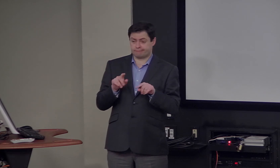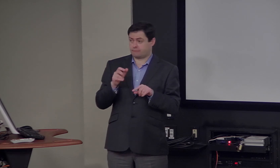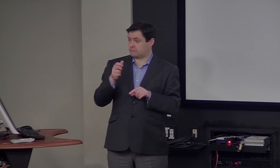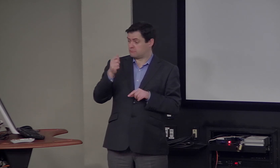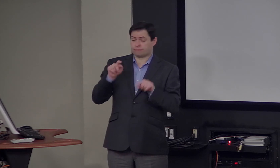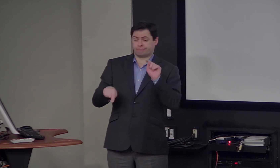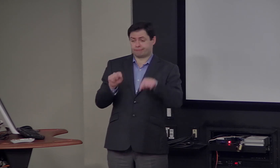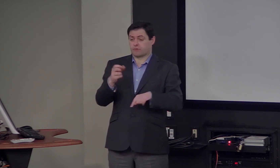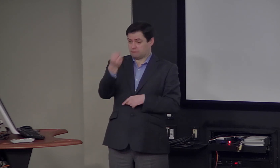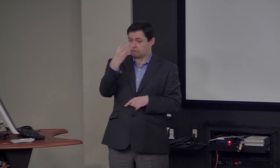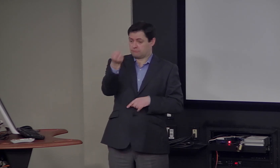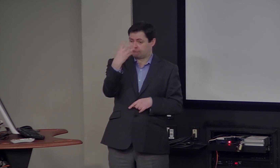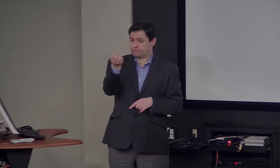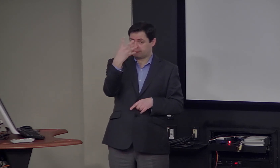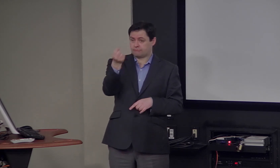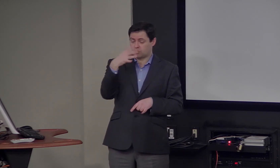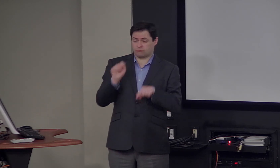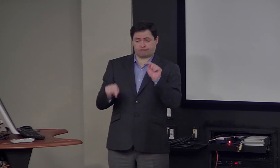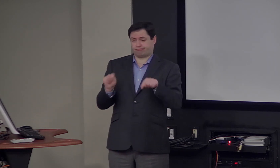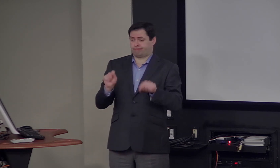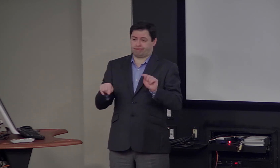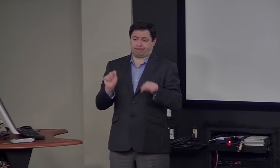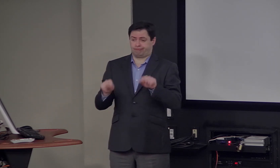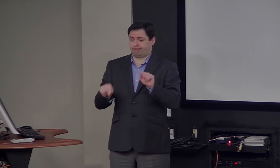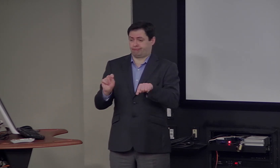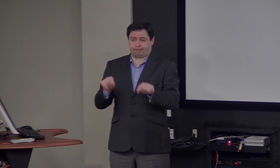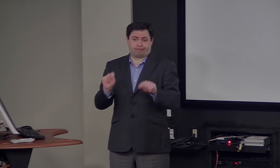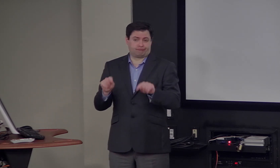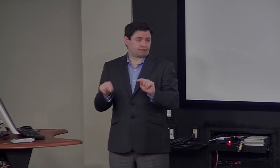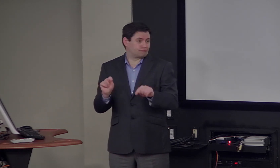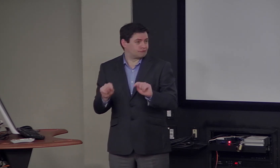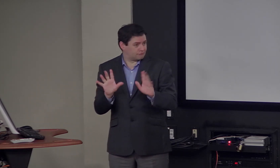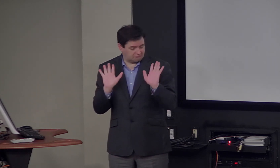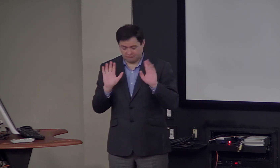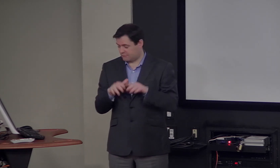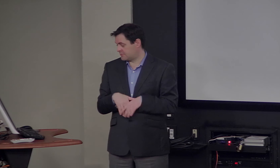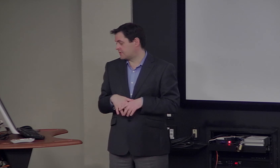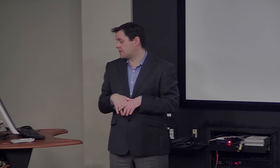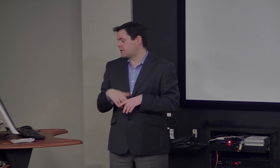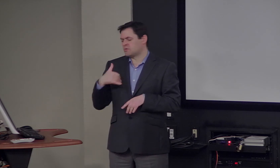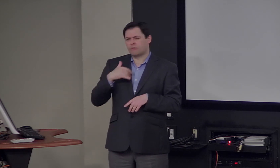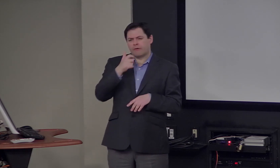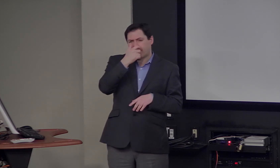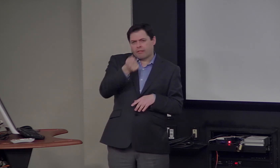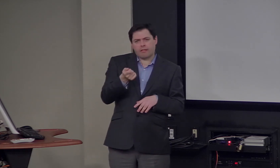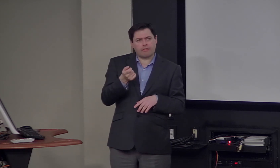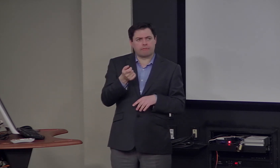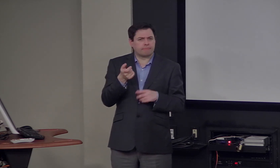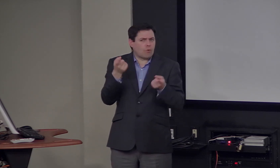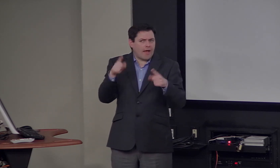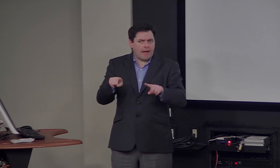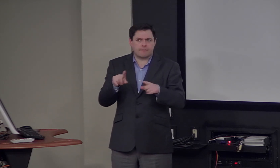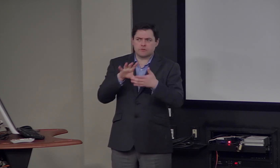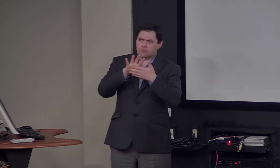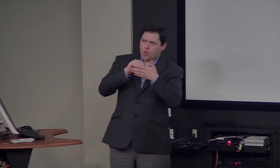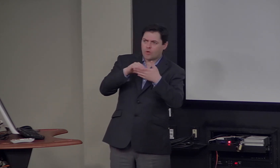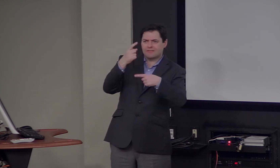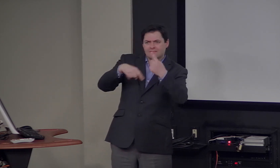is just a 1-minute long test. You're repeatedly exposed very quickly to these different images with the arrows on it, and you have to click